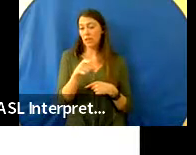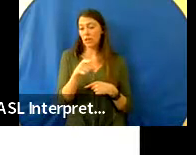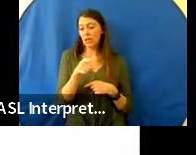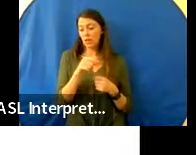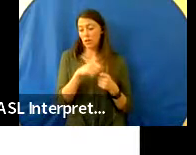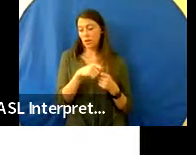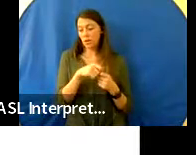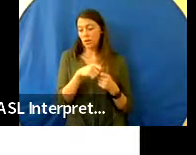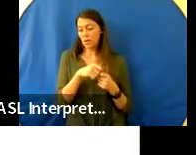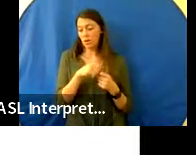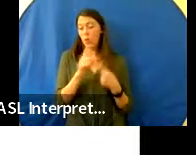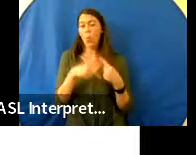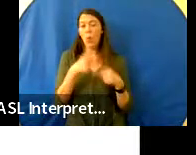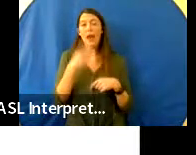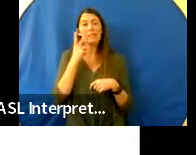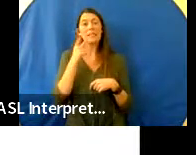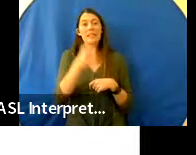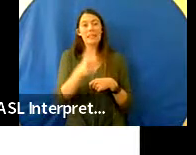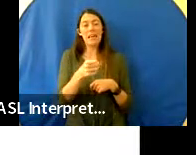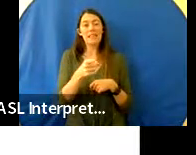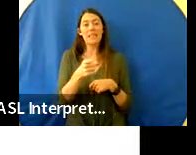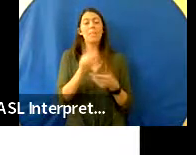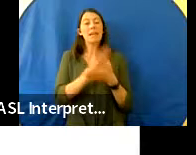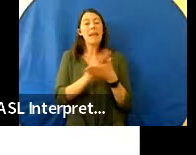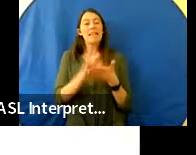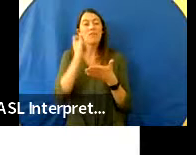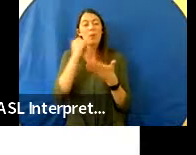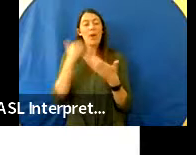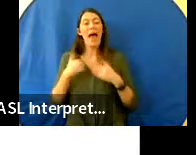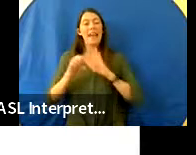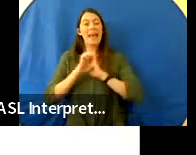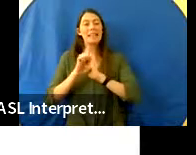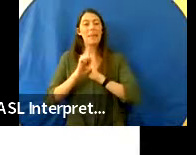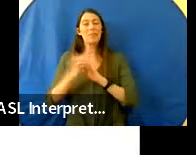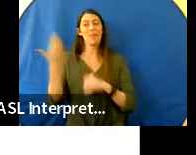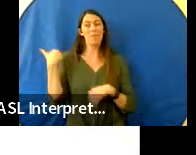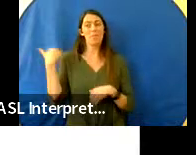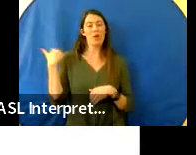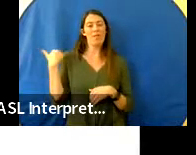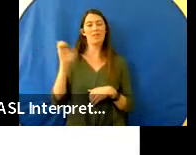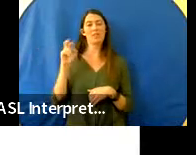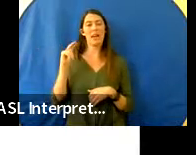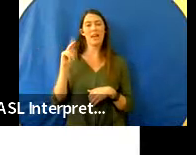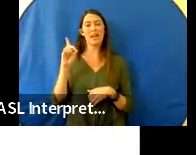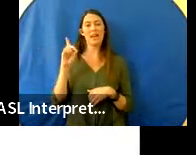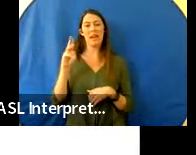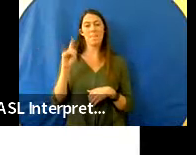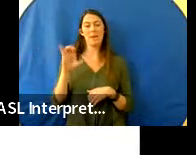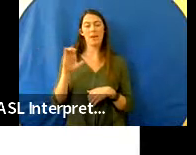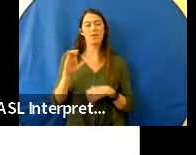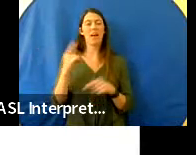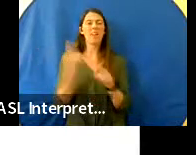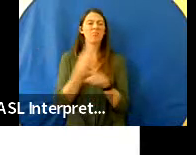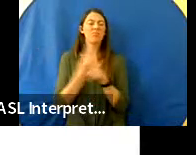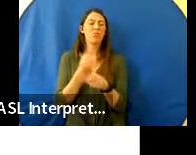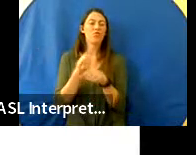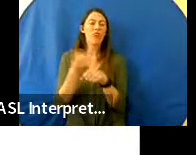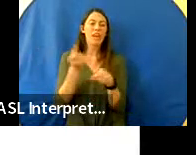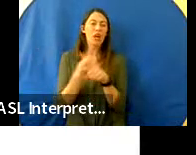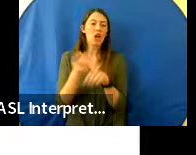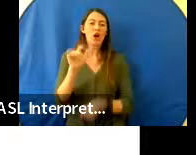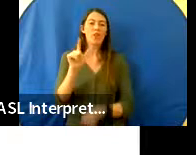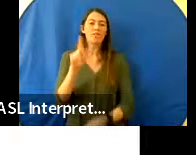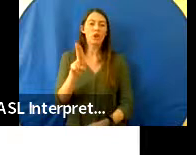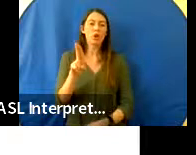that are endemic that we're familiar with. So is like our annual influenza typically endemic? Like you hit it at a